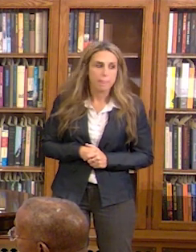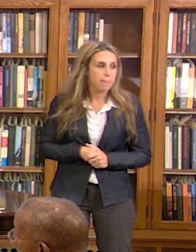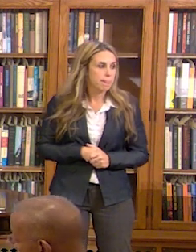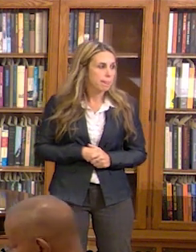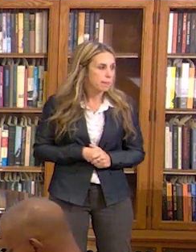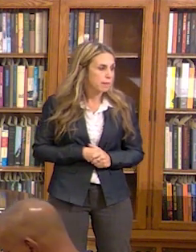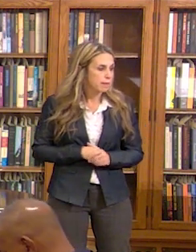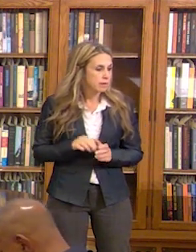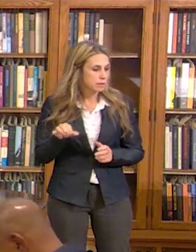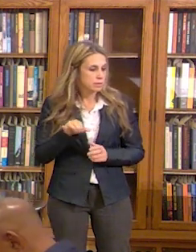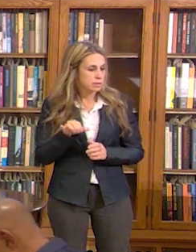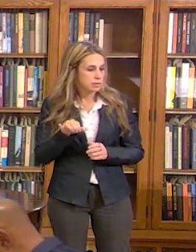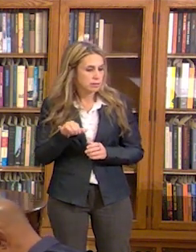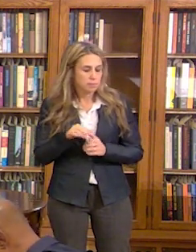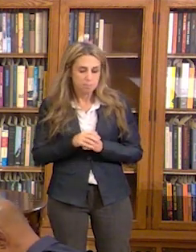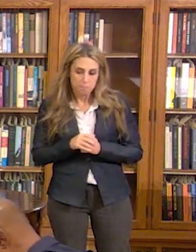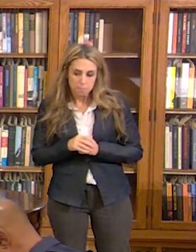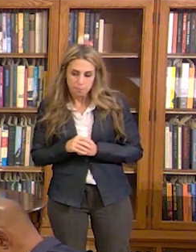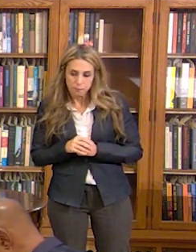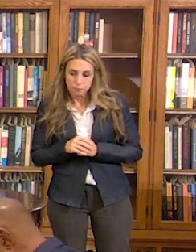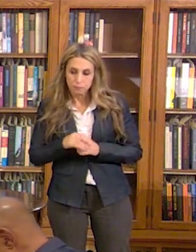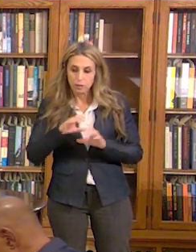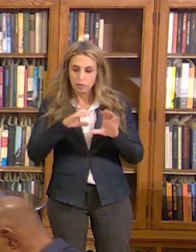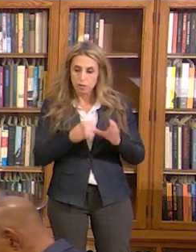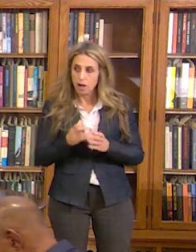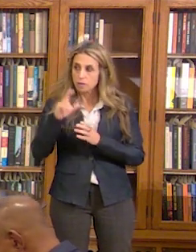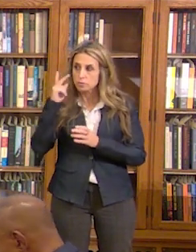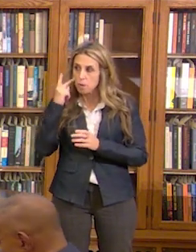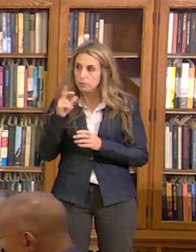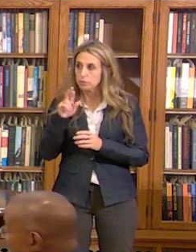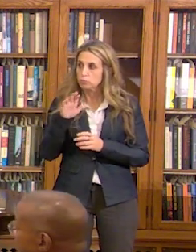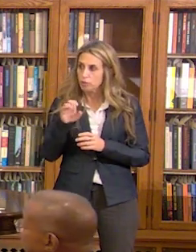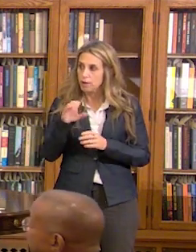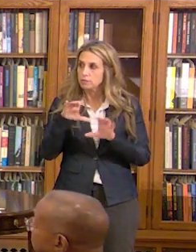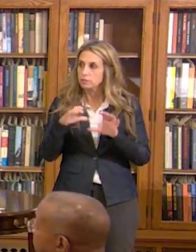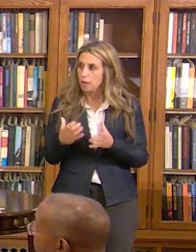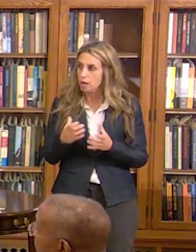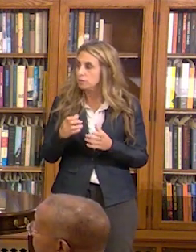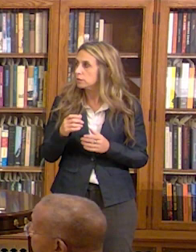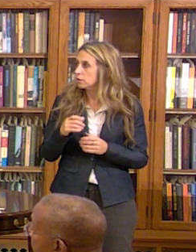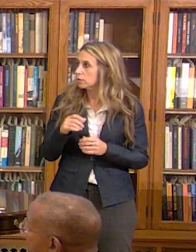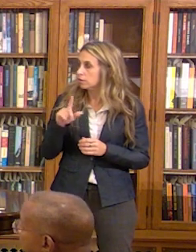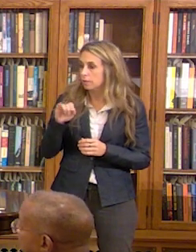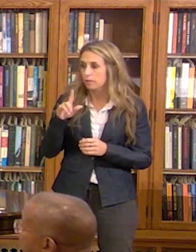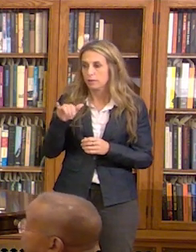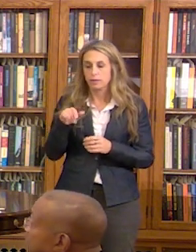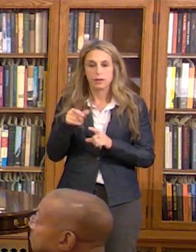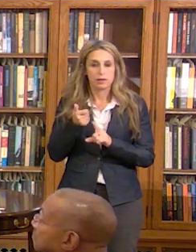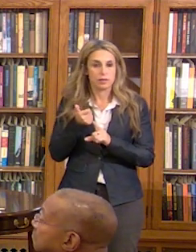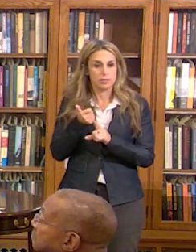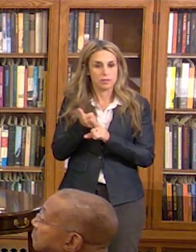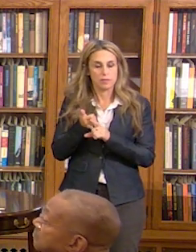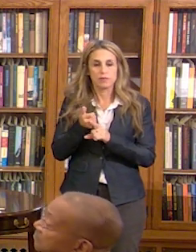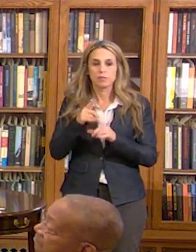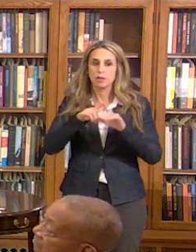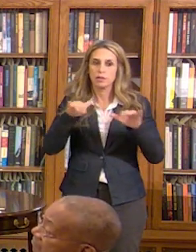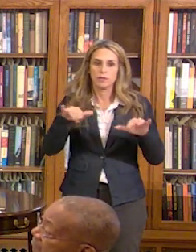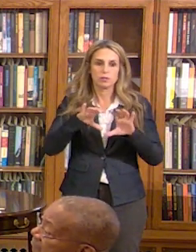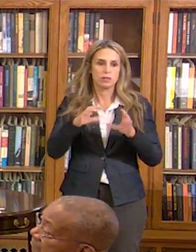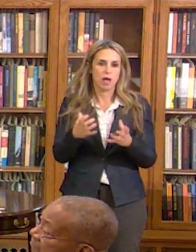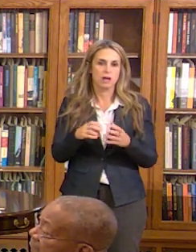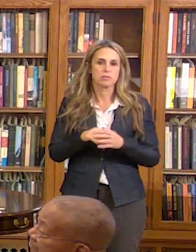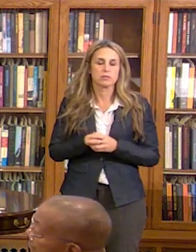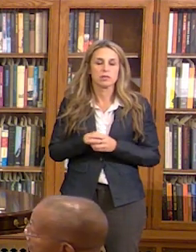Echo that same diversity in my class Politics the race class in gender uh really is a diverse class and I think the